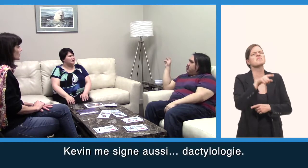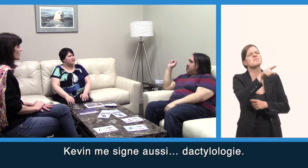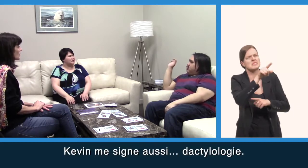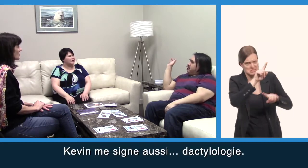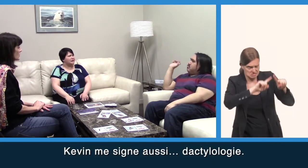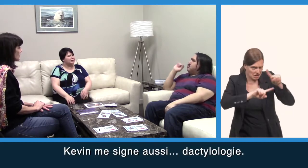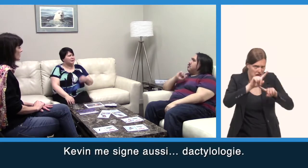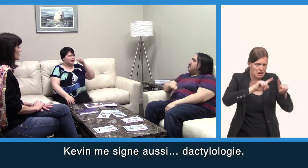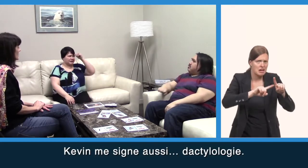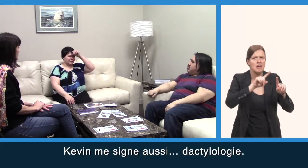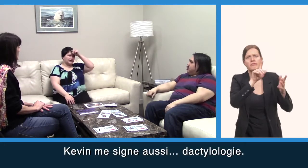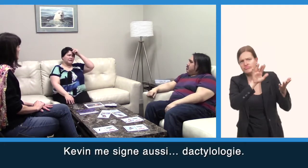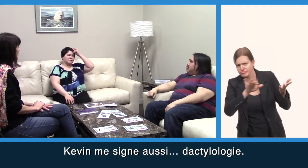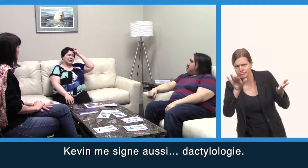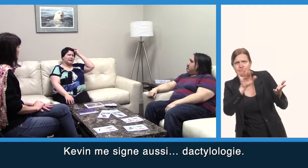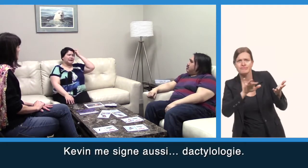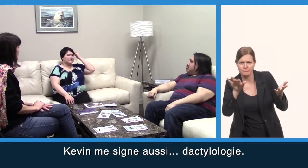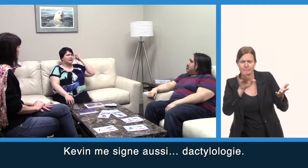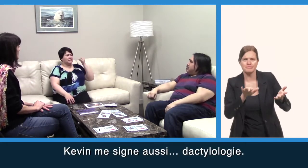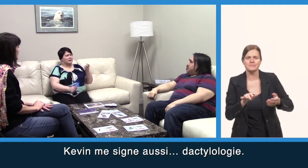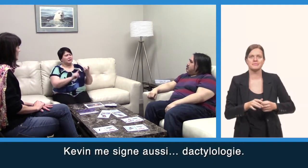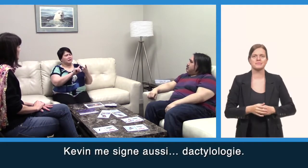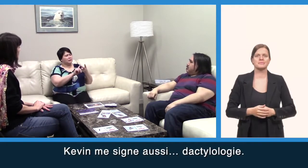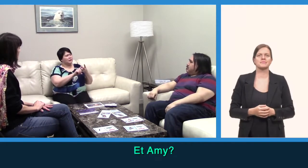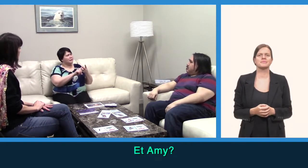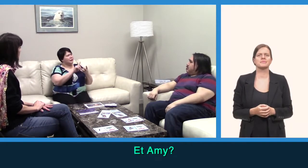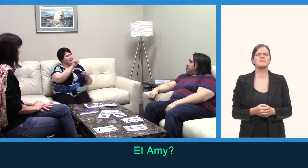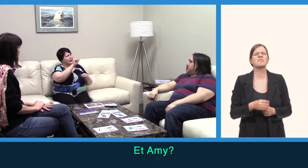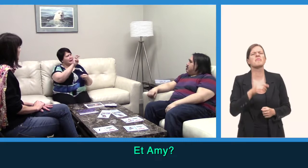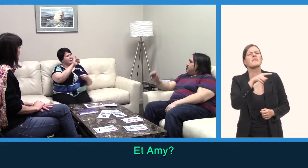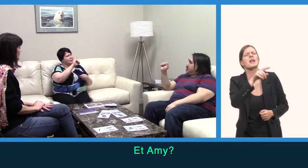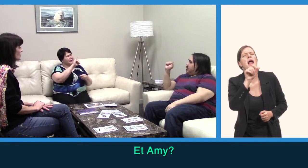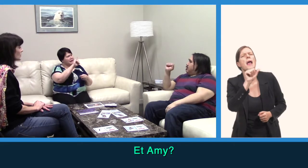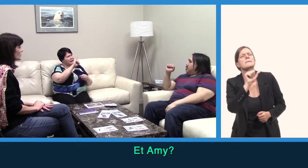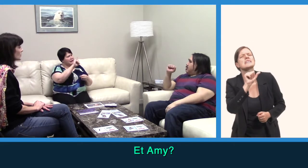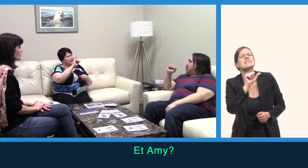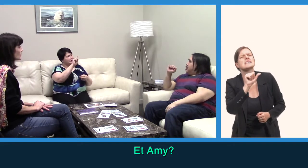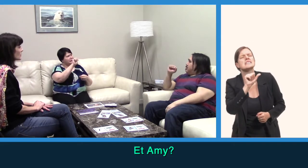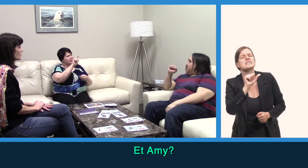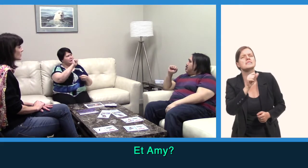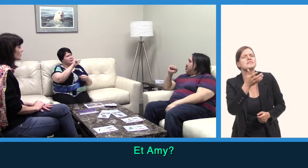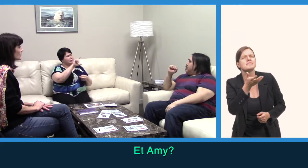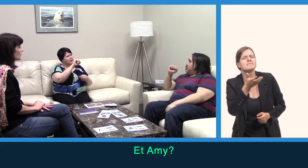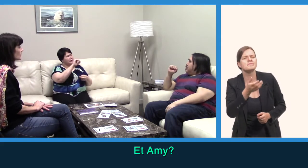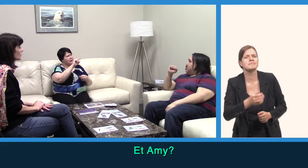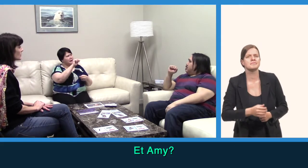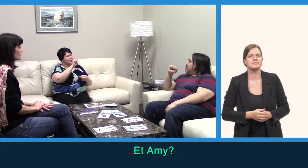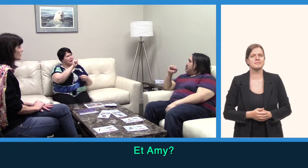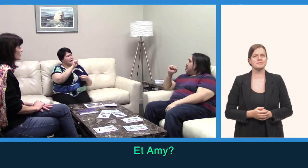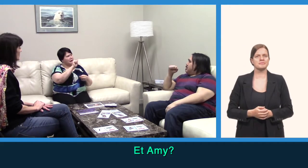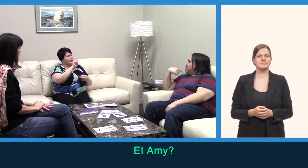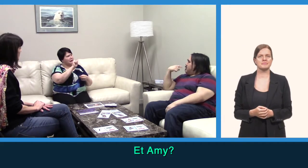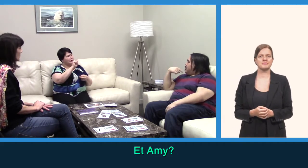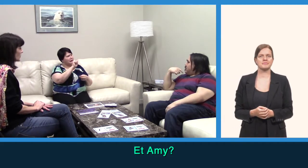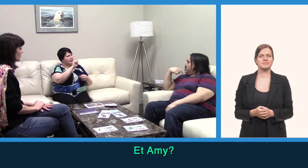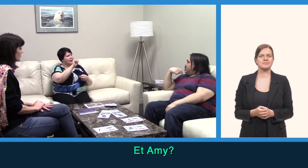Kevin signs to me as well as finger spelling. What about Amy?